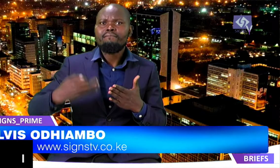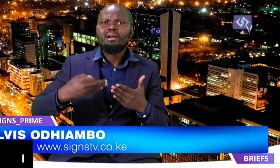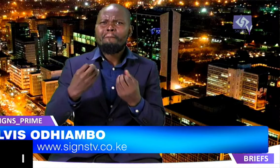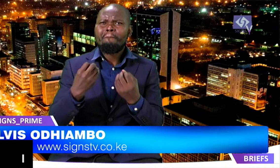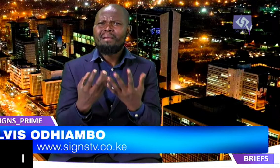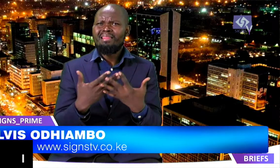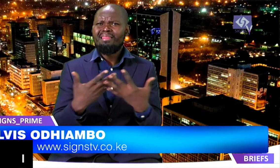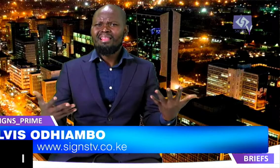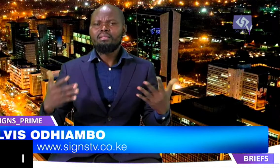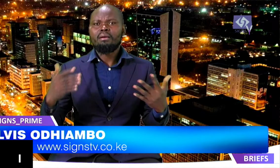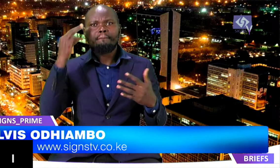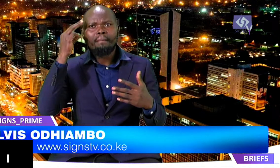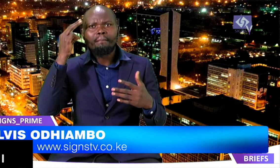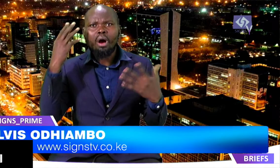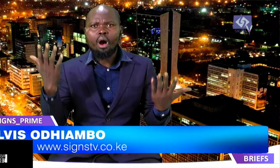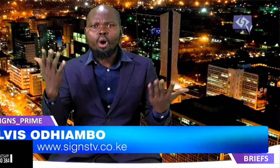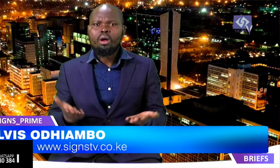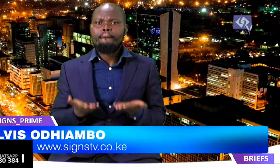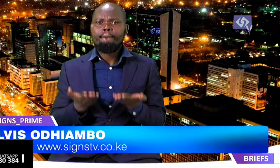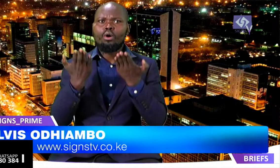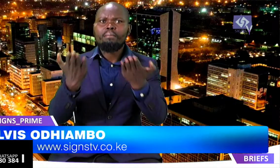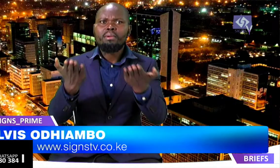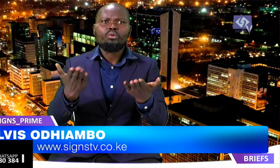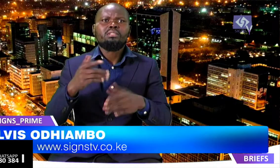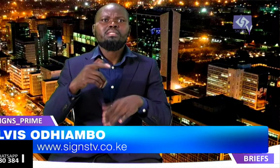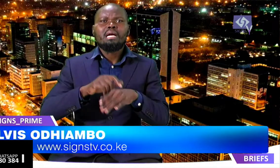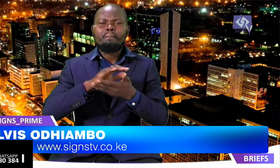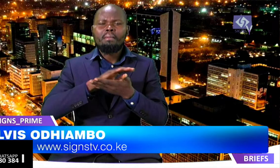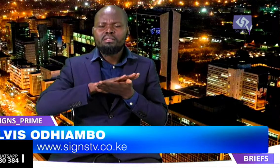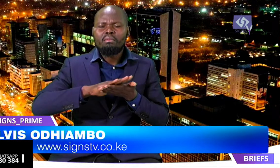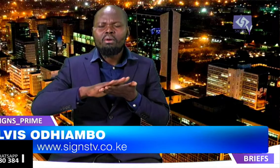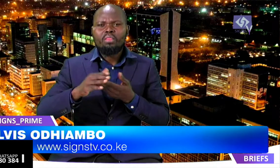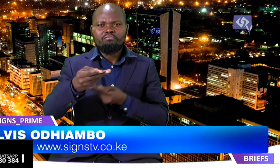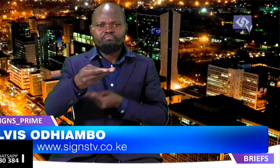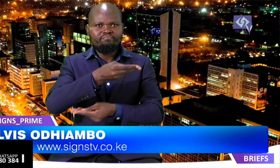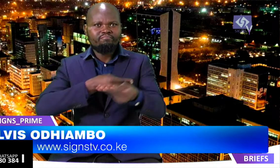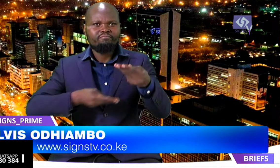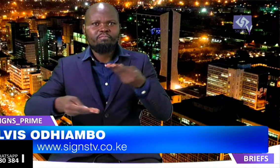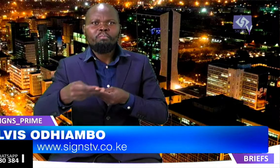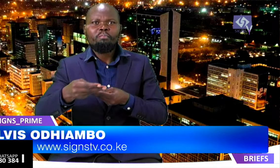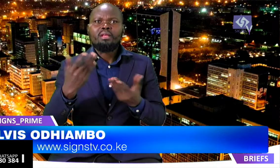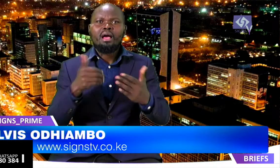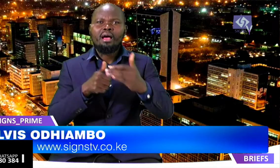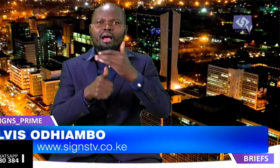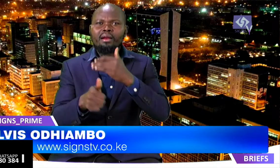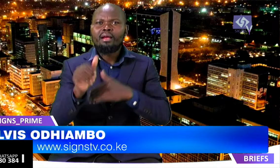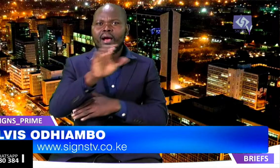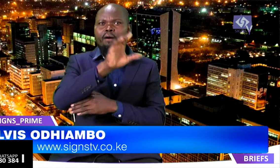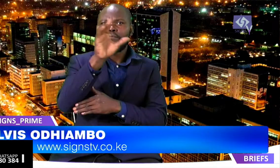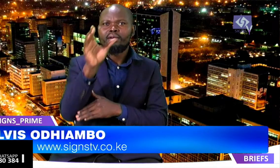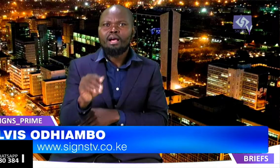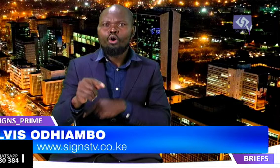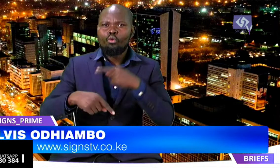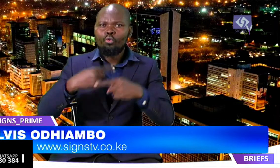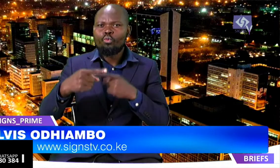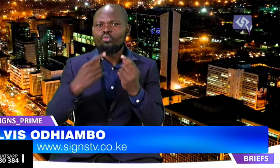transformation. Gachagua emphasized that facilitating seamless movement will promote smooth trade under the